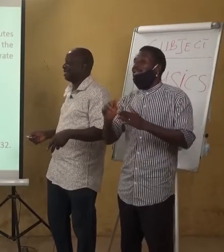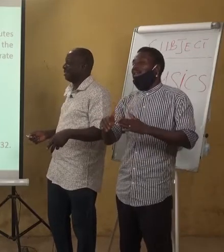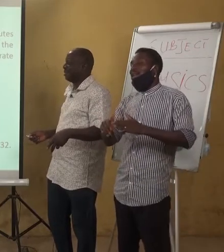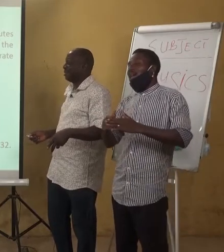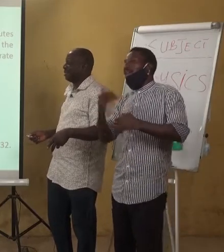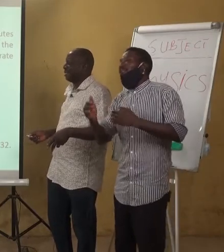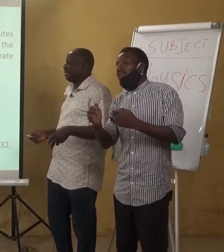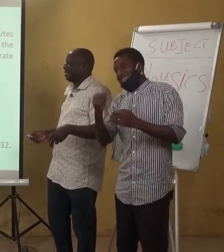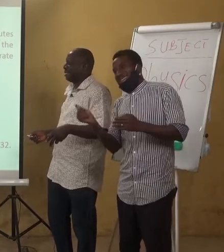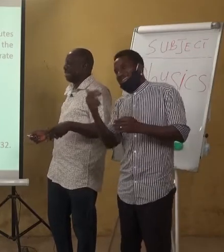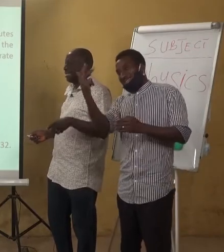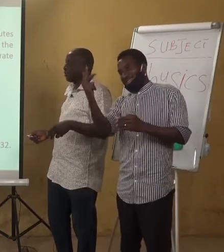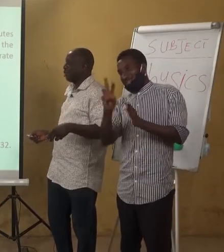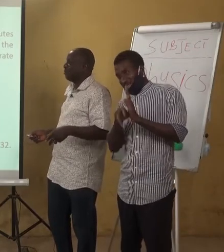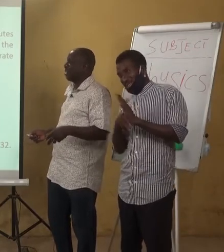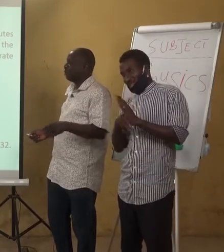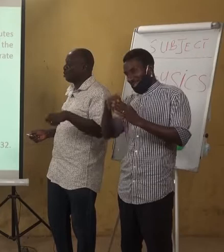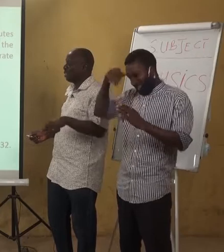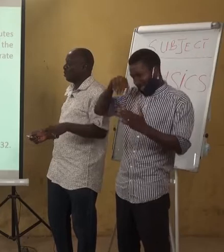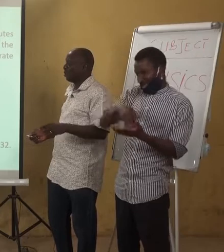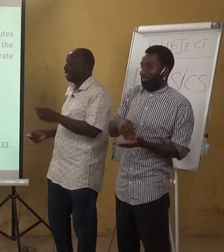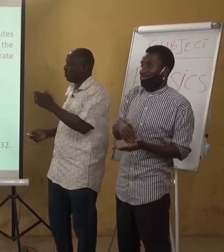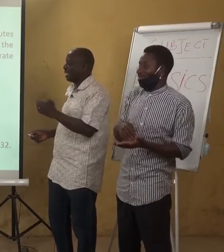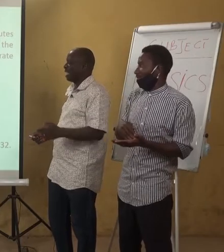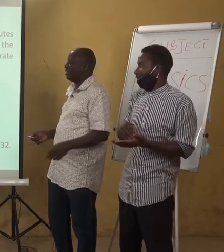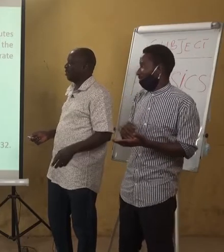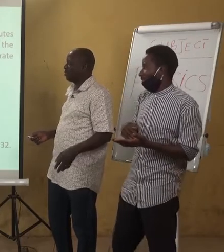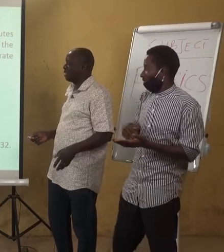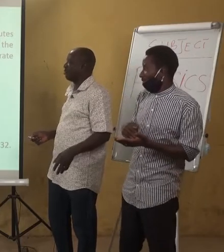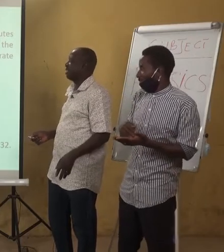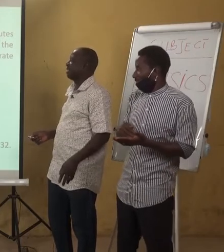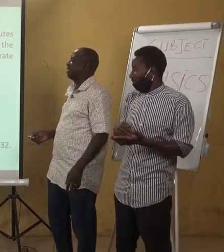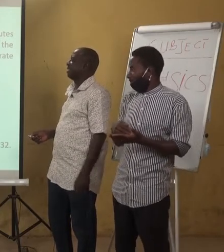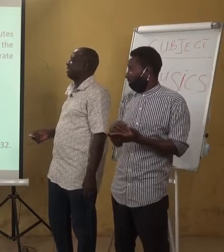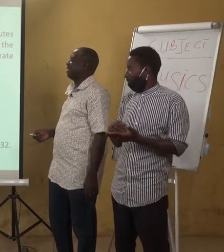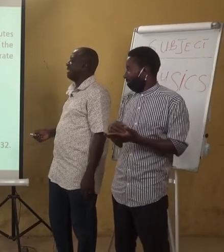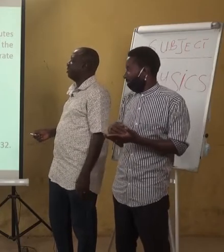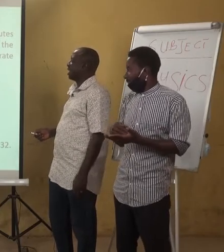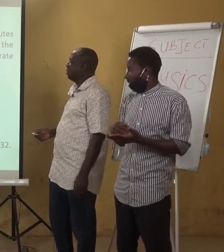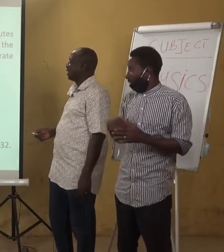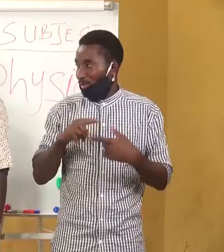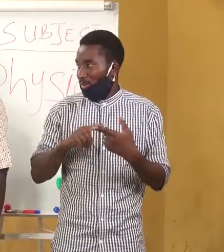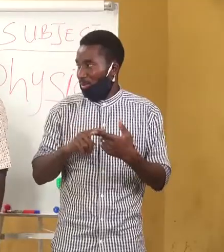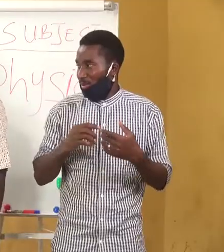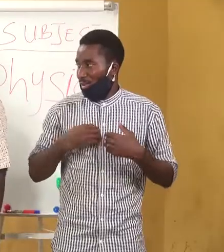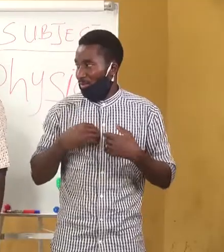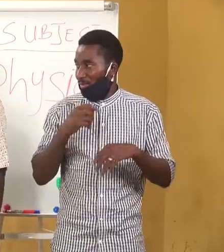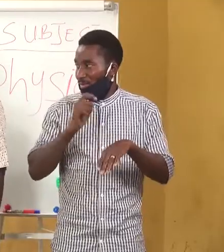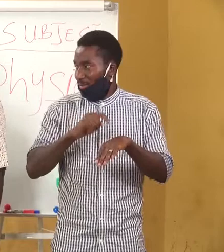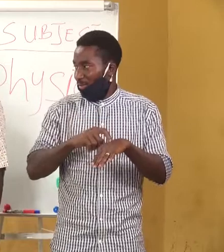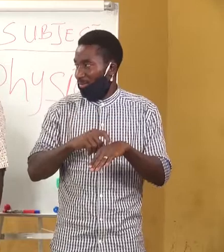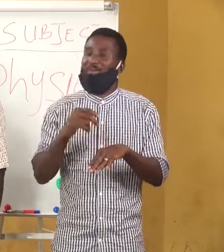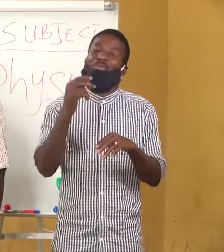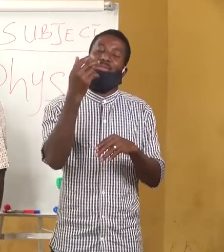minutes in the second half-life, which will give us a total time now of 6 minutes. Now count rate will